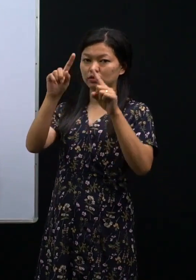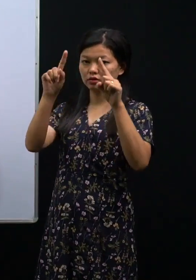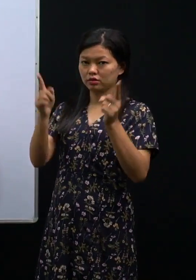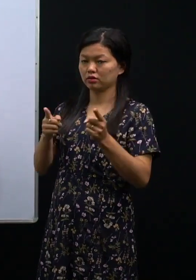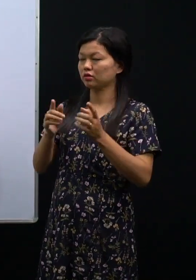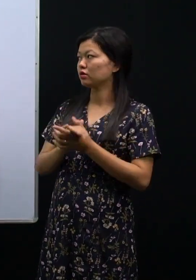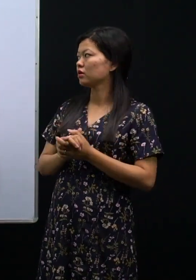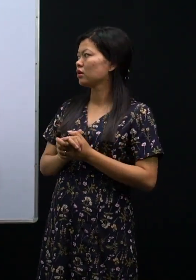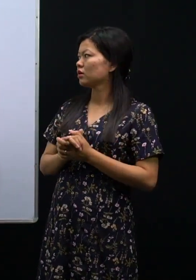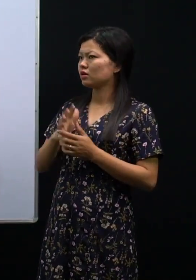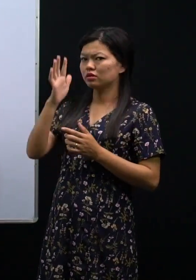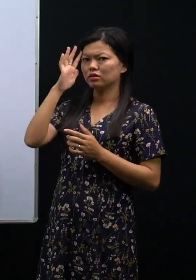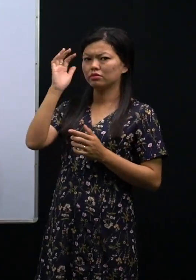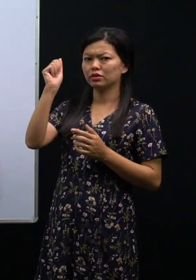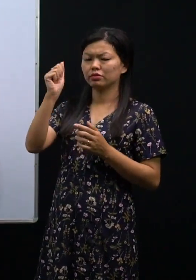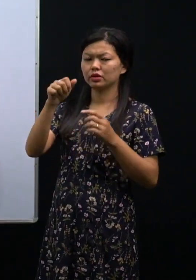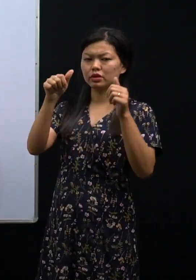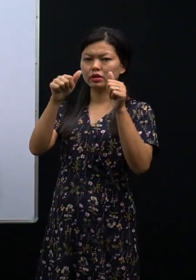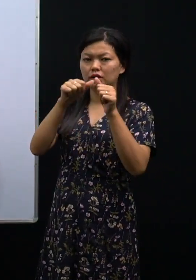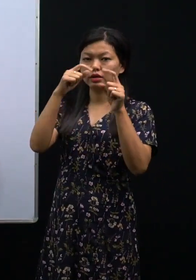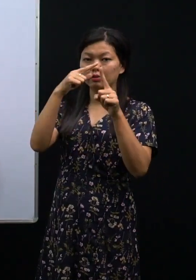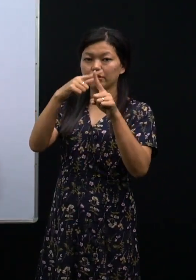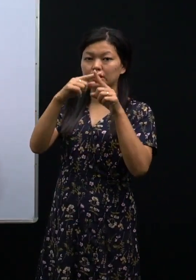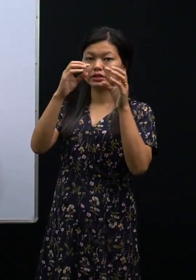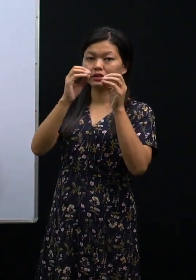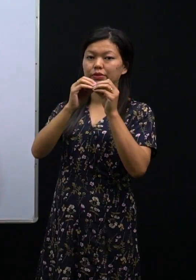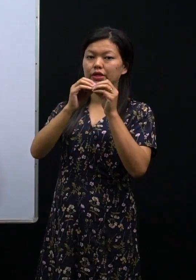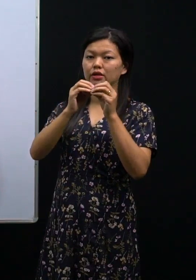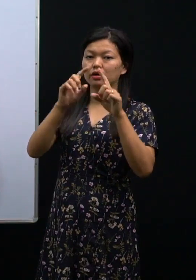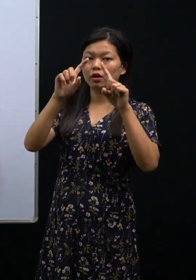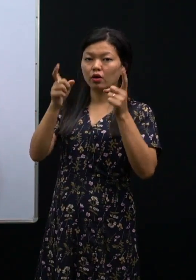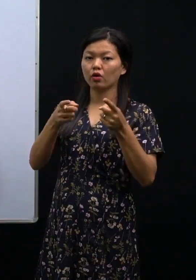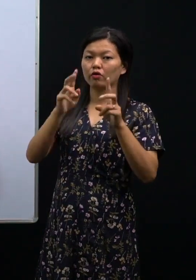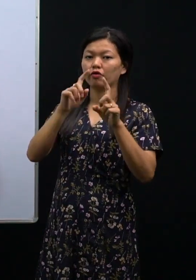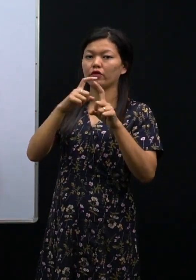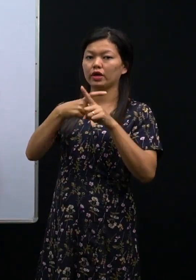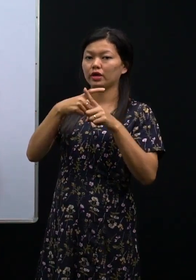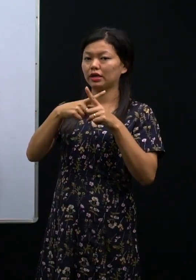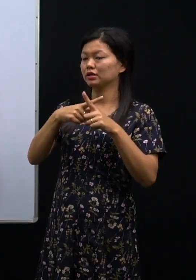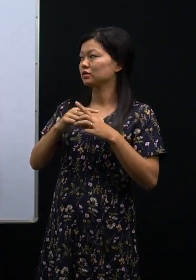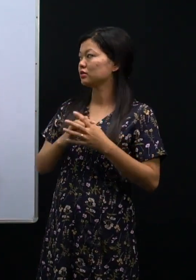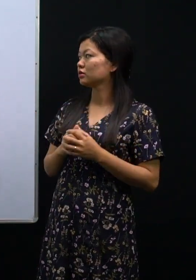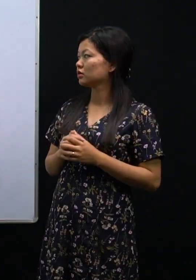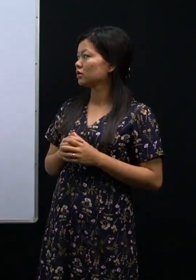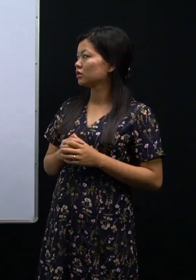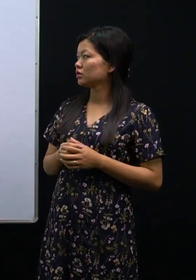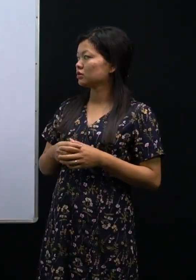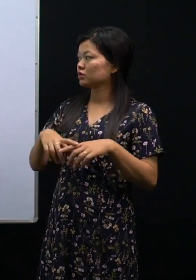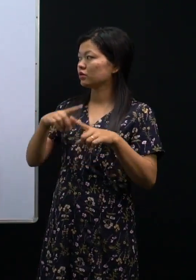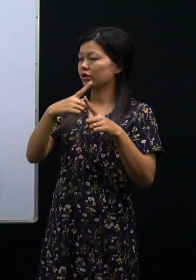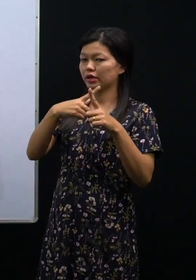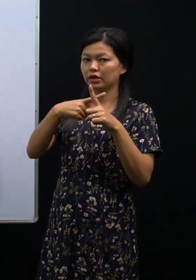first term again, remember? A plus b of x. X was there, the first term x I'm writing here,